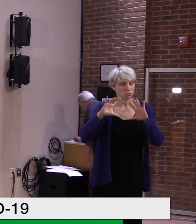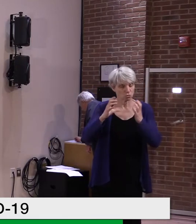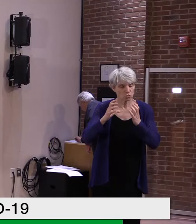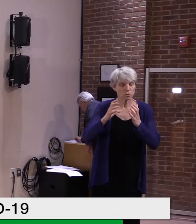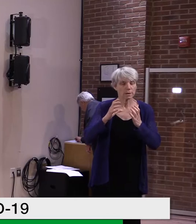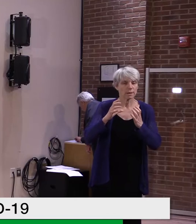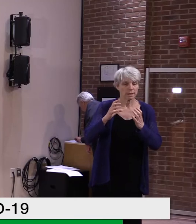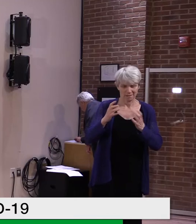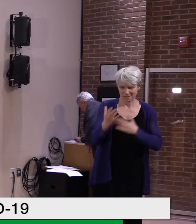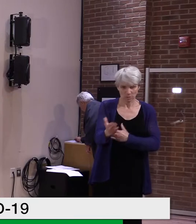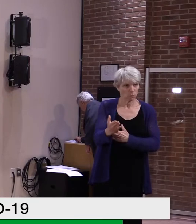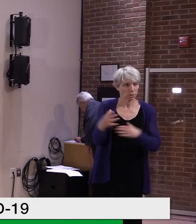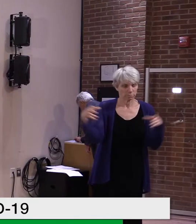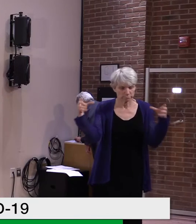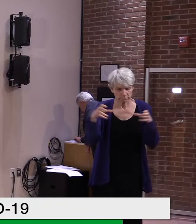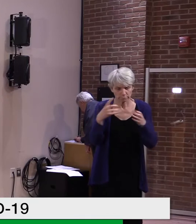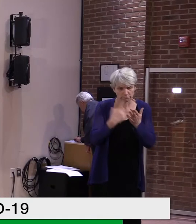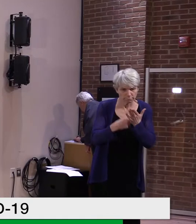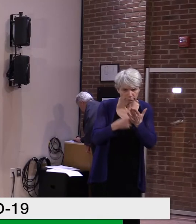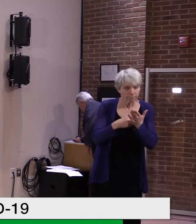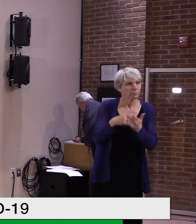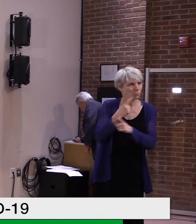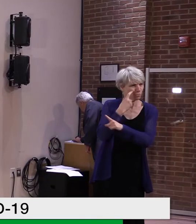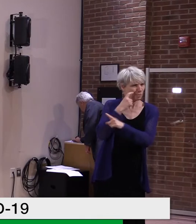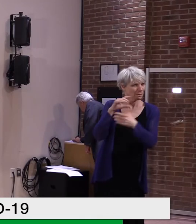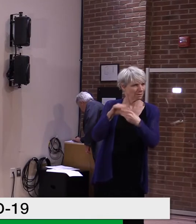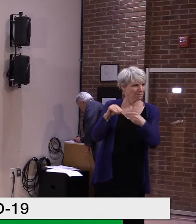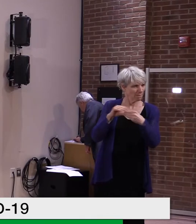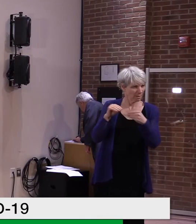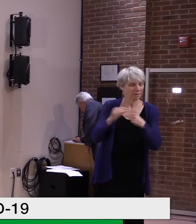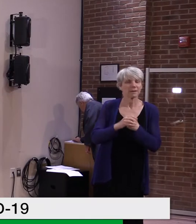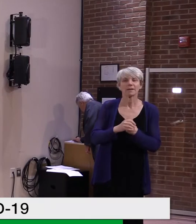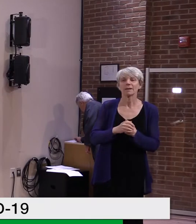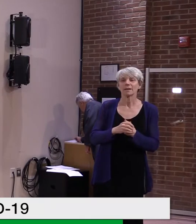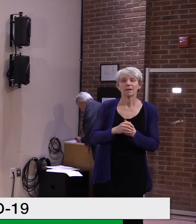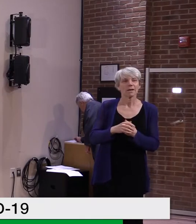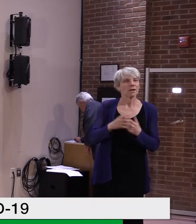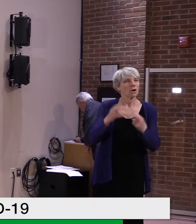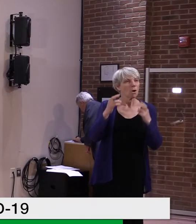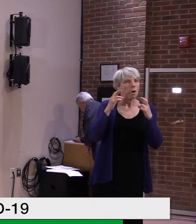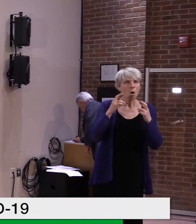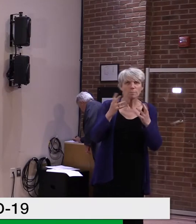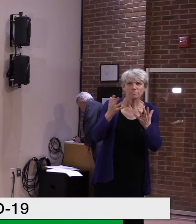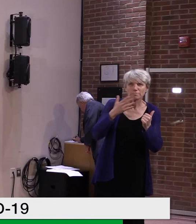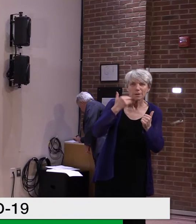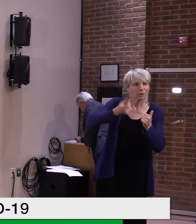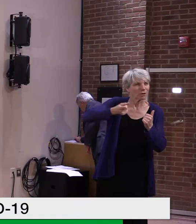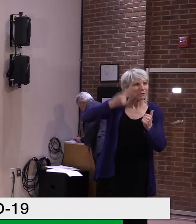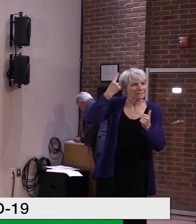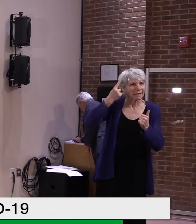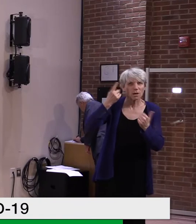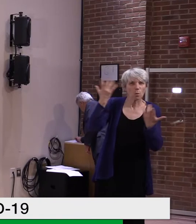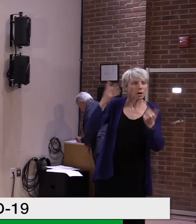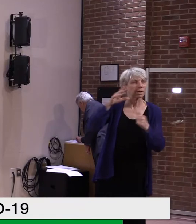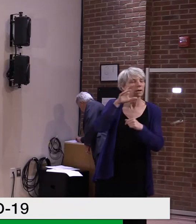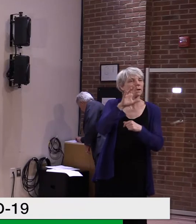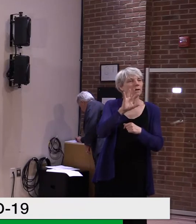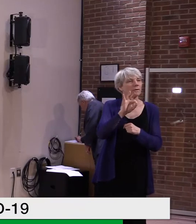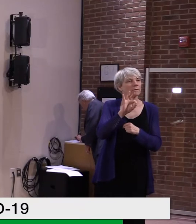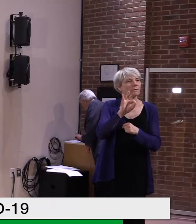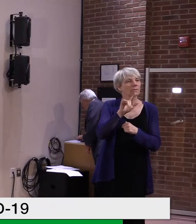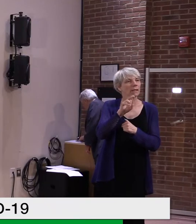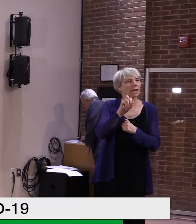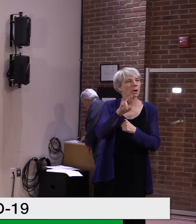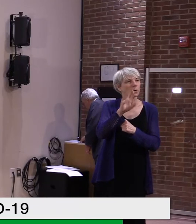this morning to talk about just what the governor said. Certainly we want to get an understanding from Flower Foods. We don't want